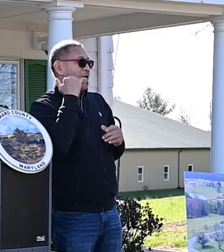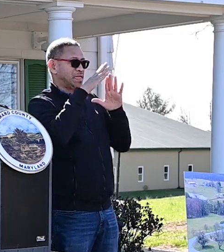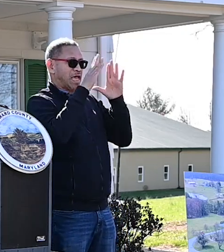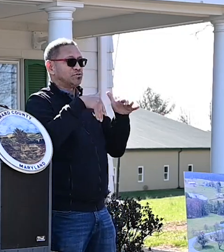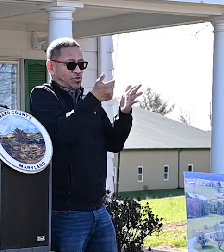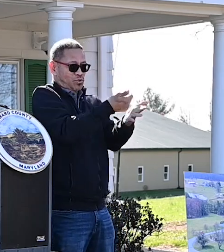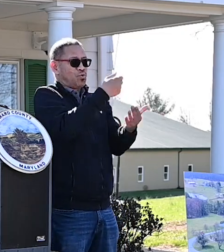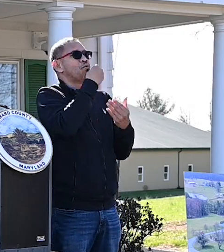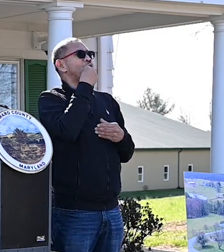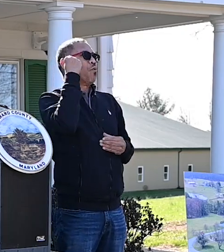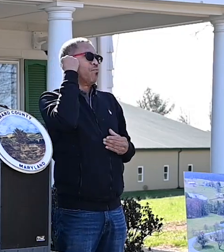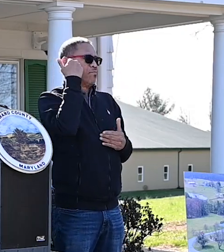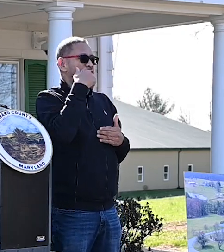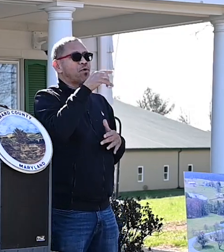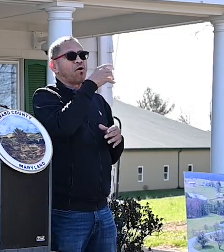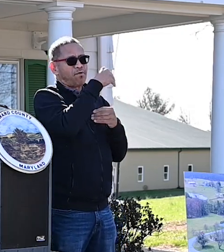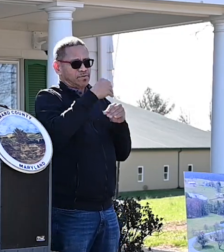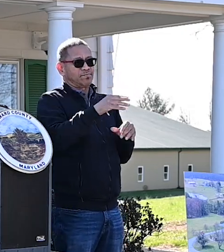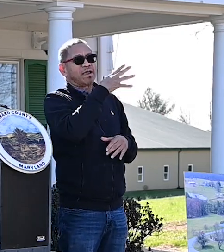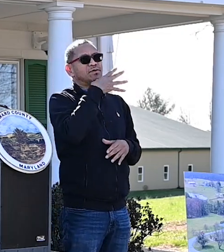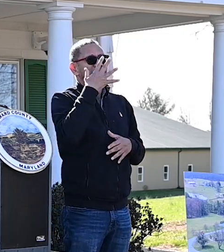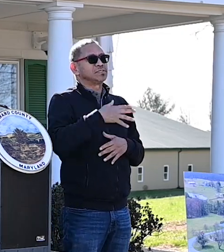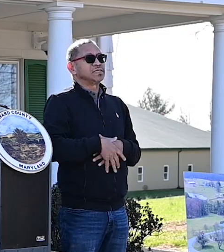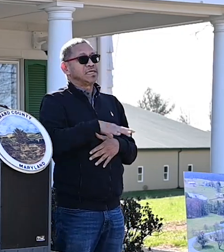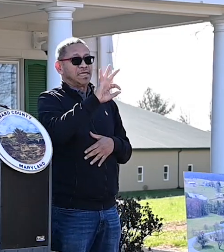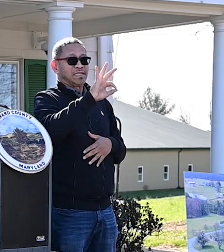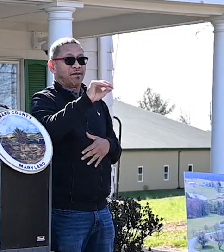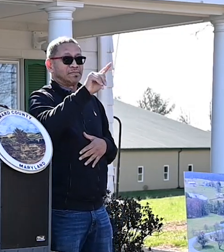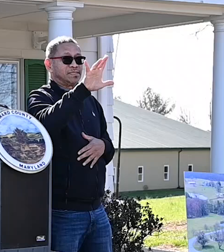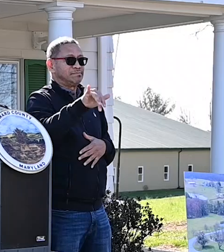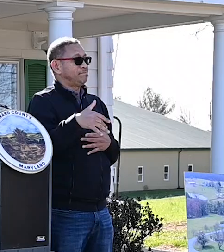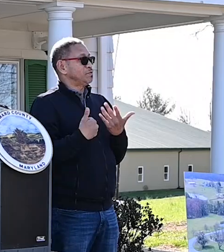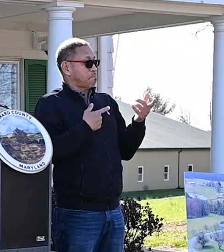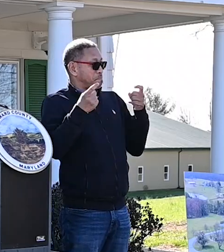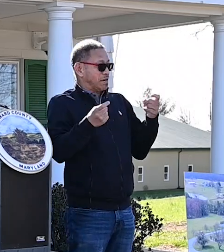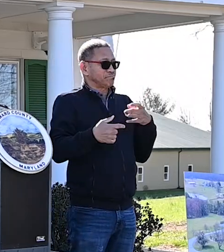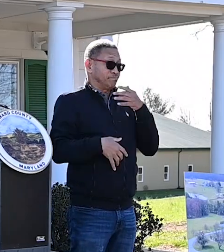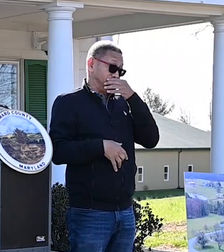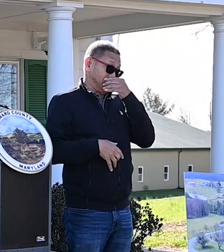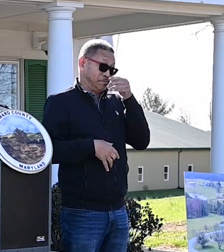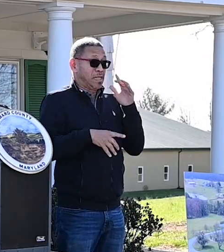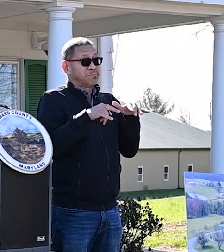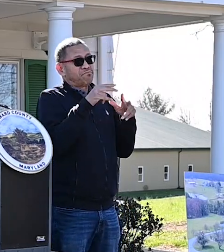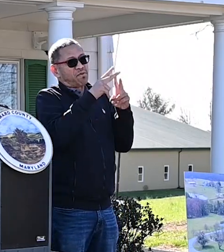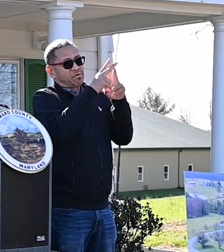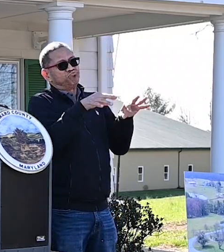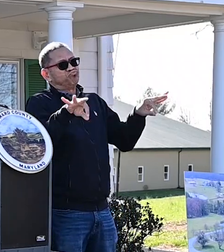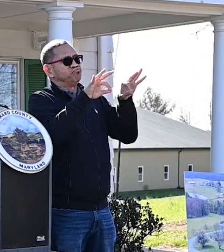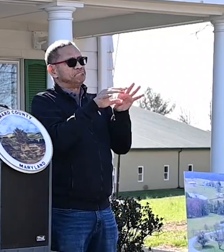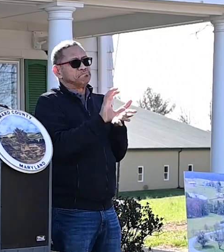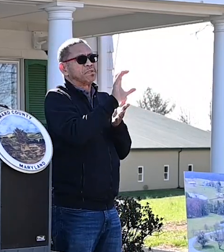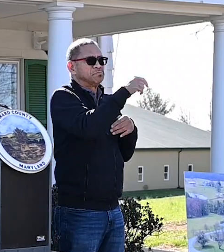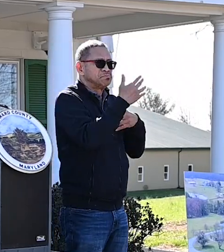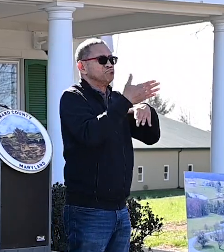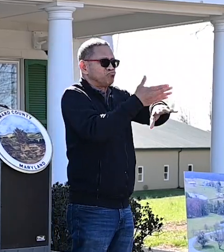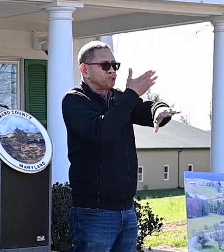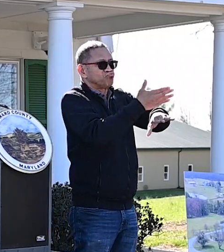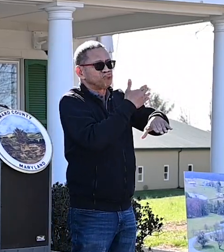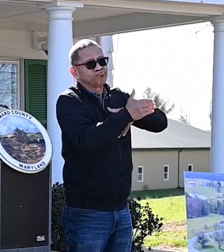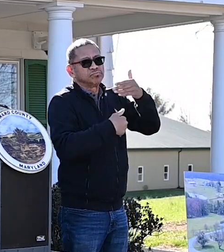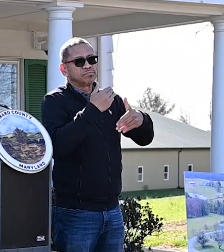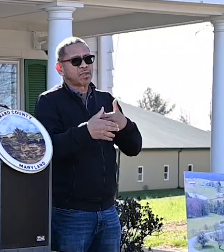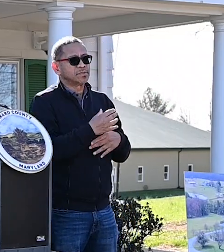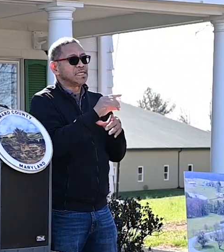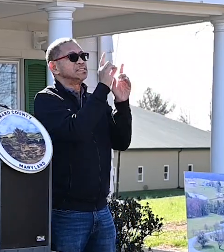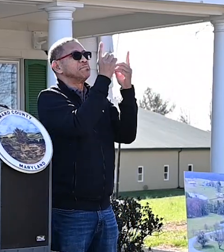home for the Office of Agriculture, the Office of Facilities, who management has been instrumental throughout the renovation process,